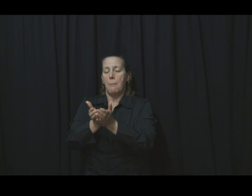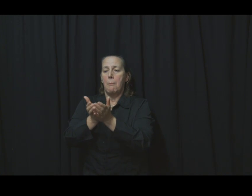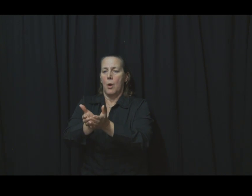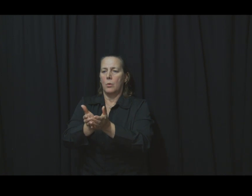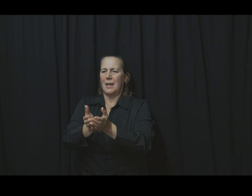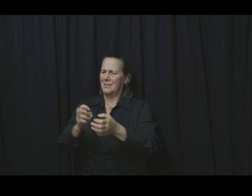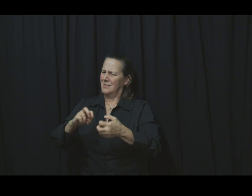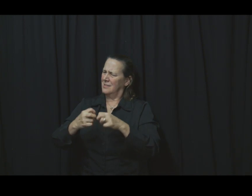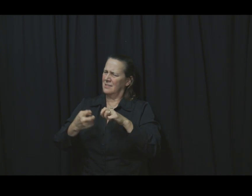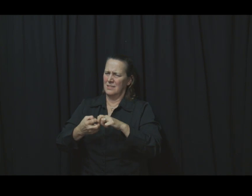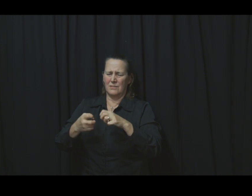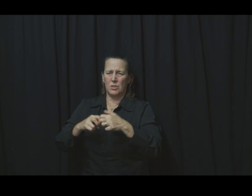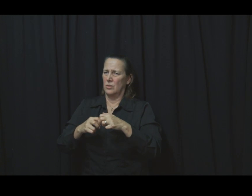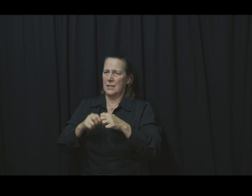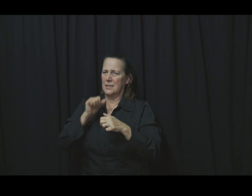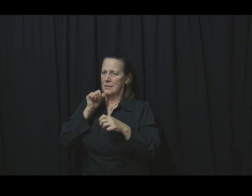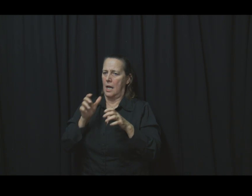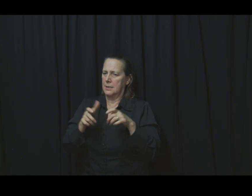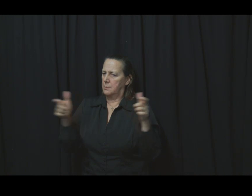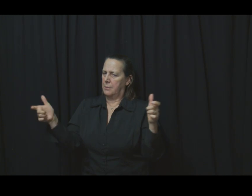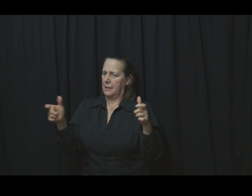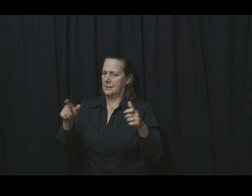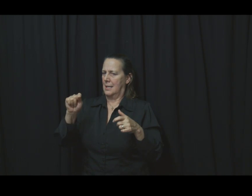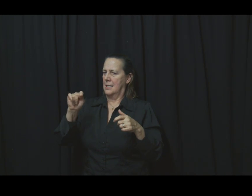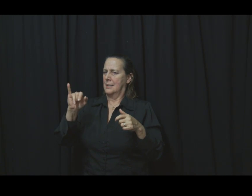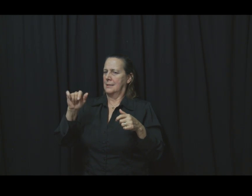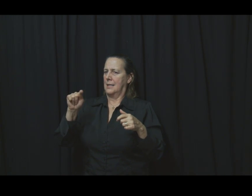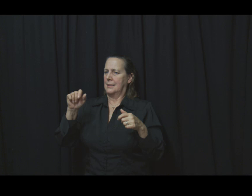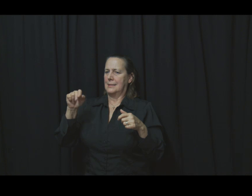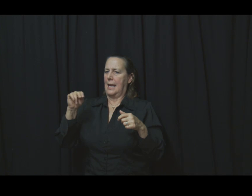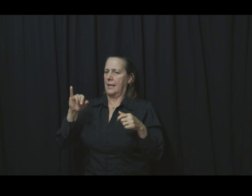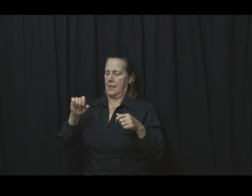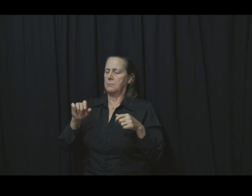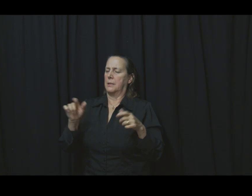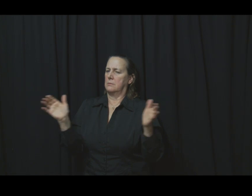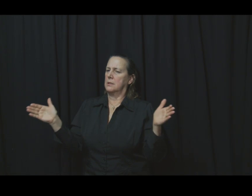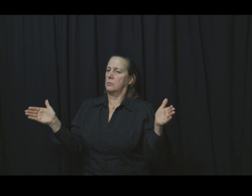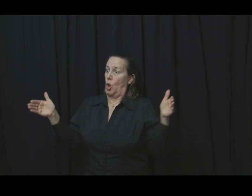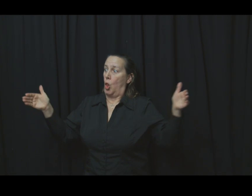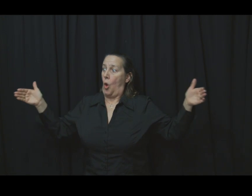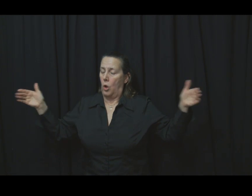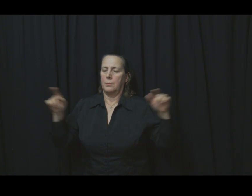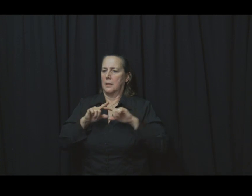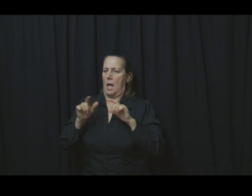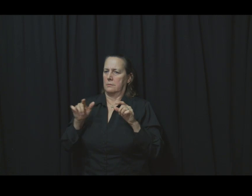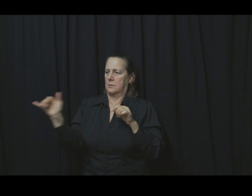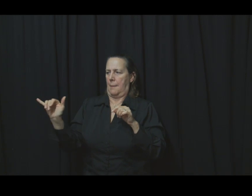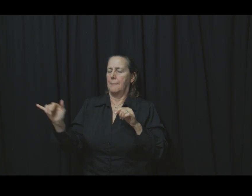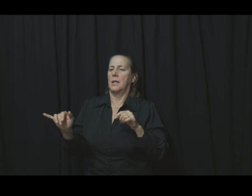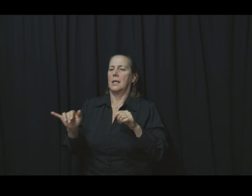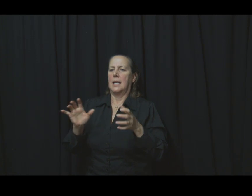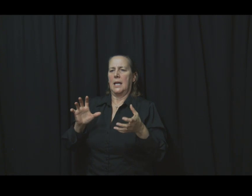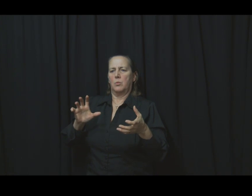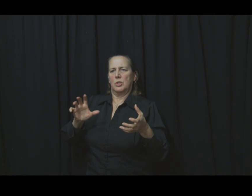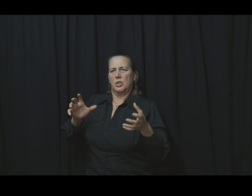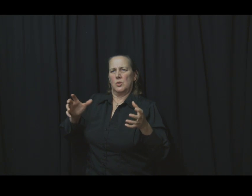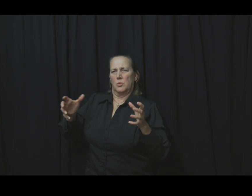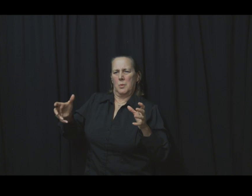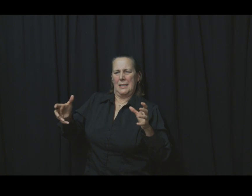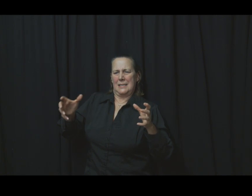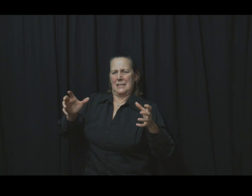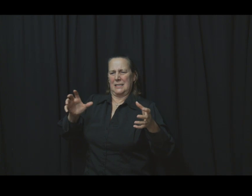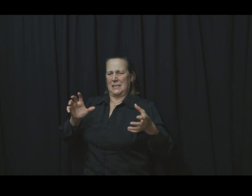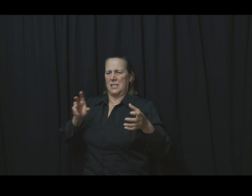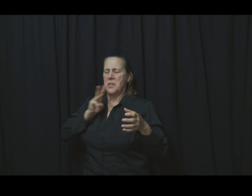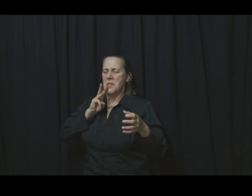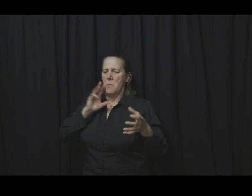difficulty. It was not as big as the Titanic, but it was a very long ship. It would twist in the sea.